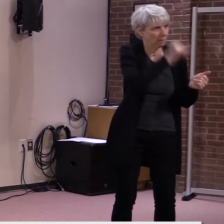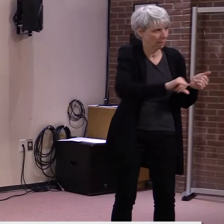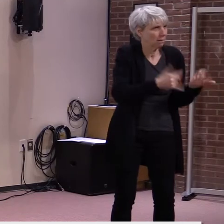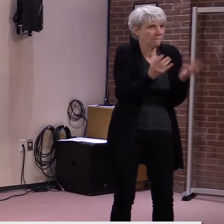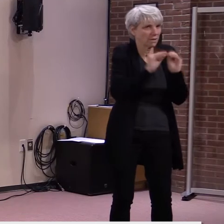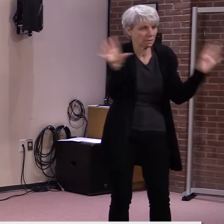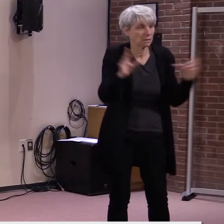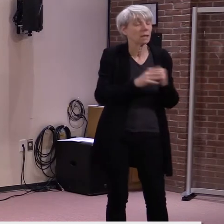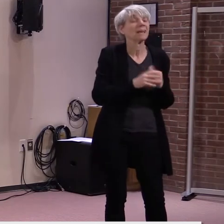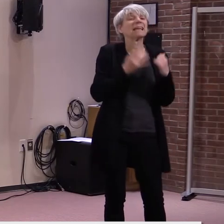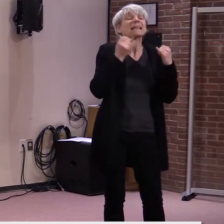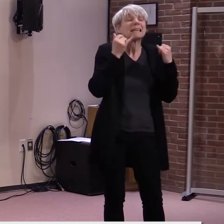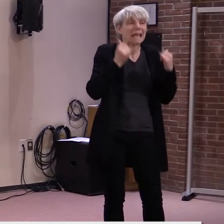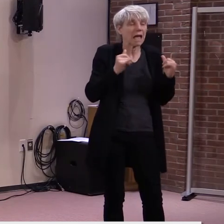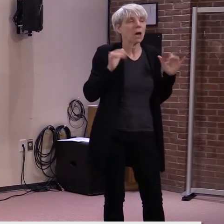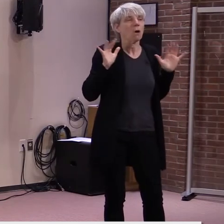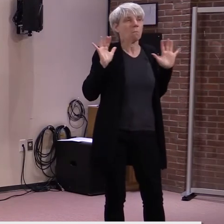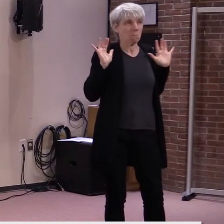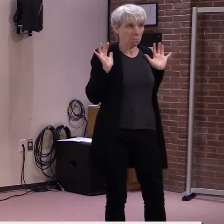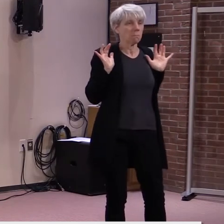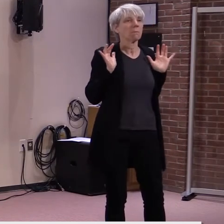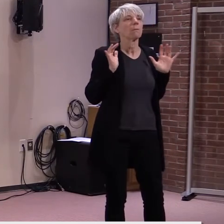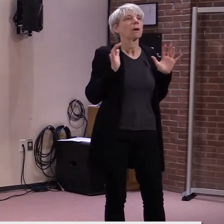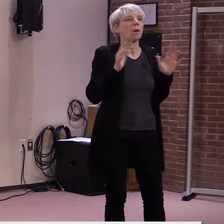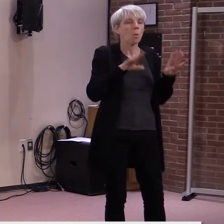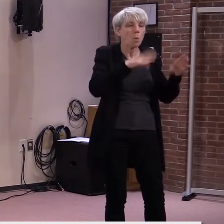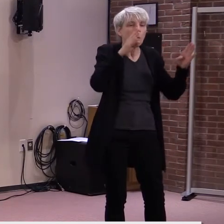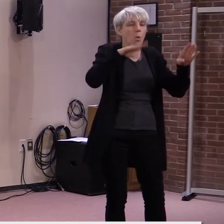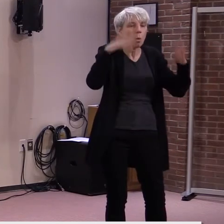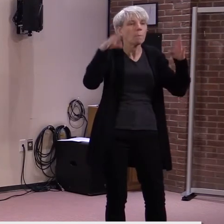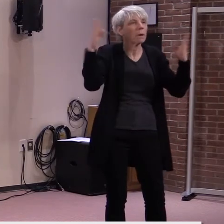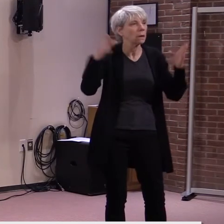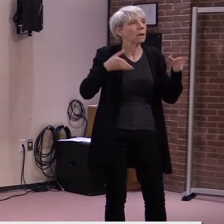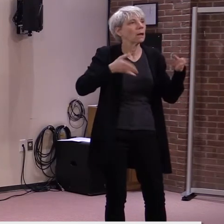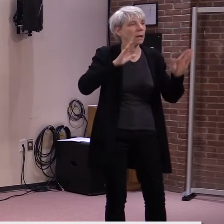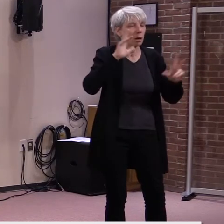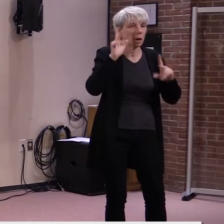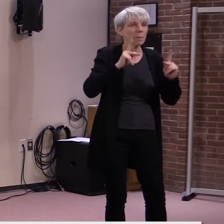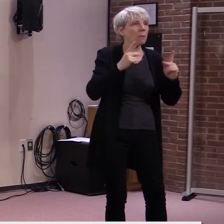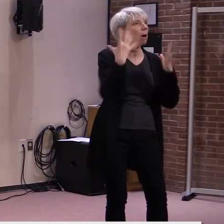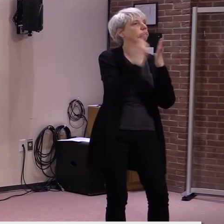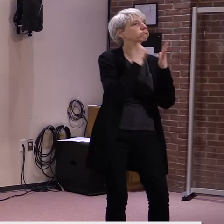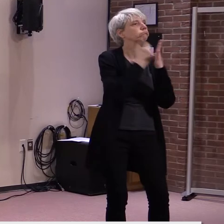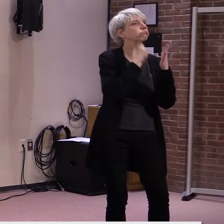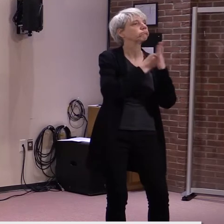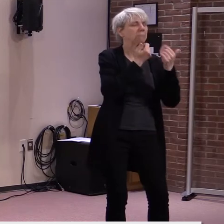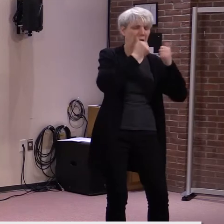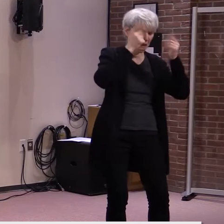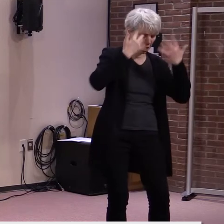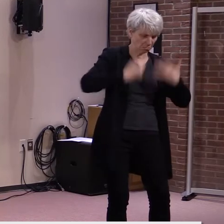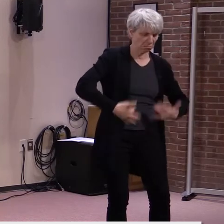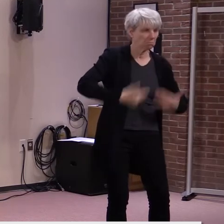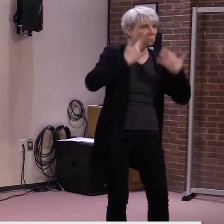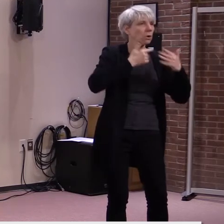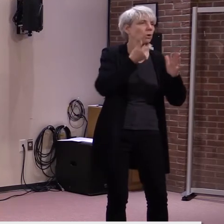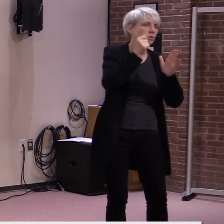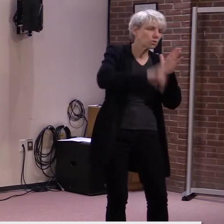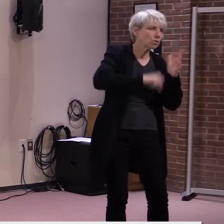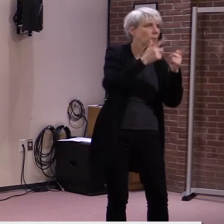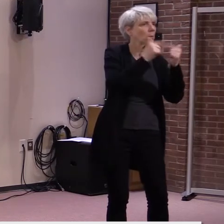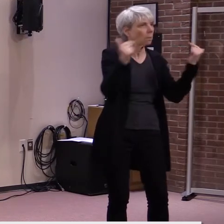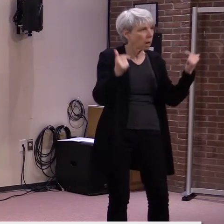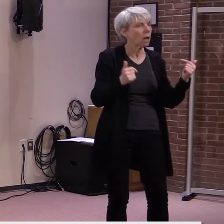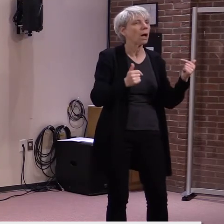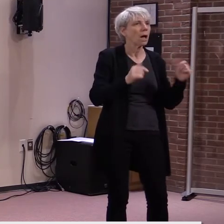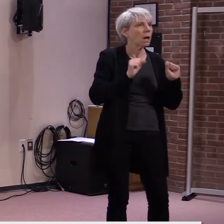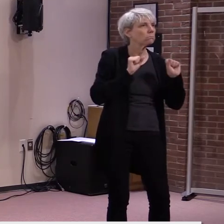healthcare system is faring as we come out of this. Out of the pandemic and how we look at it as we move forward. I don't